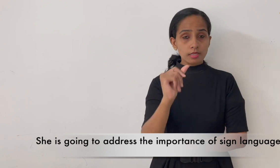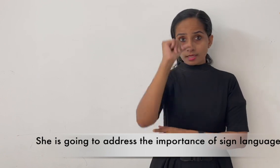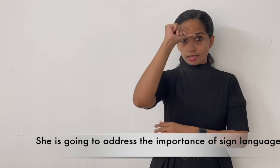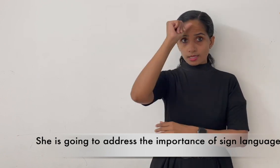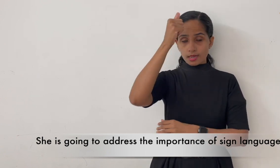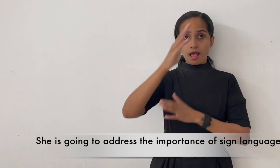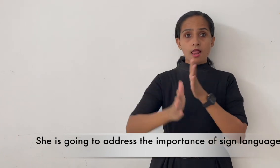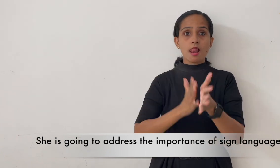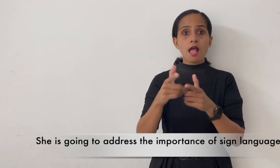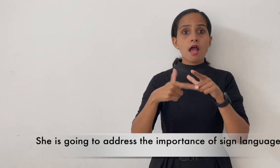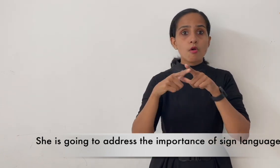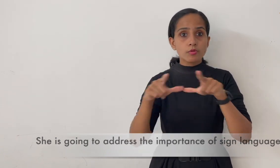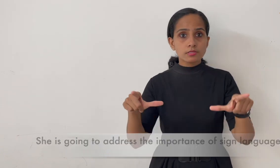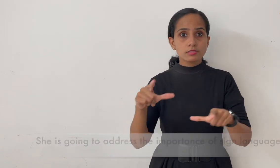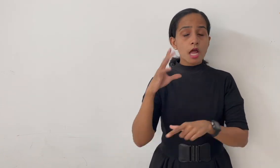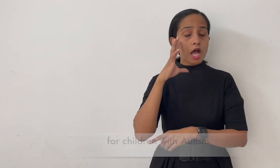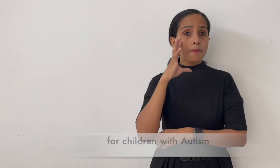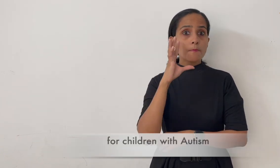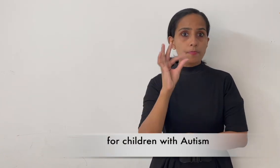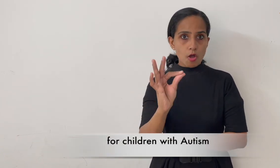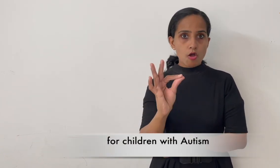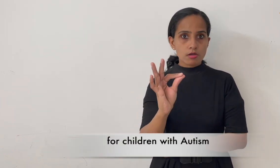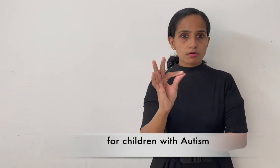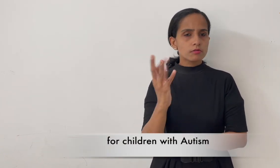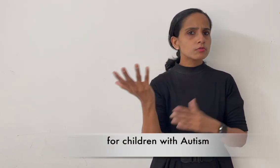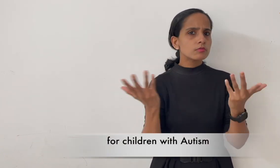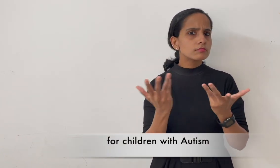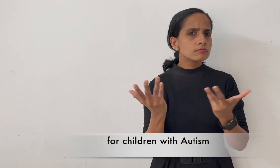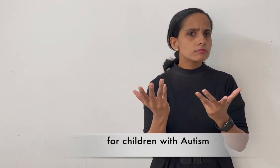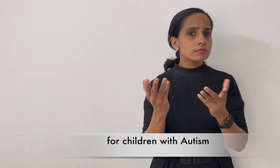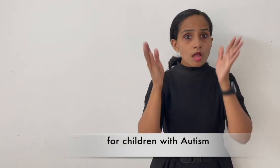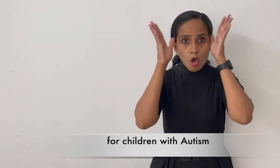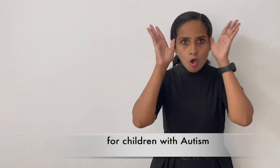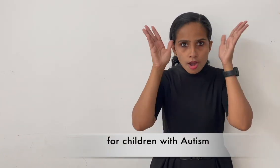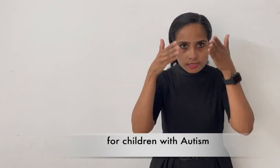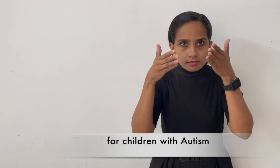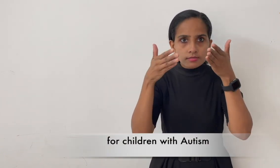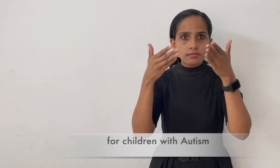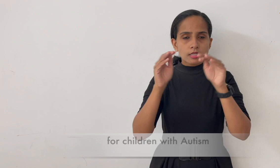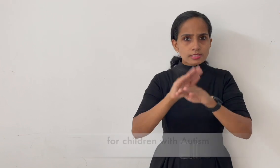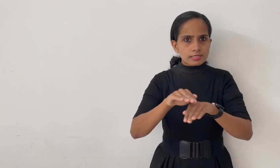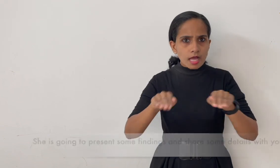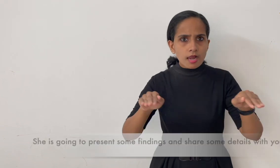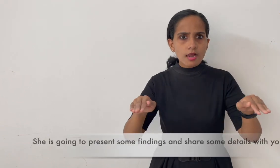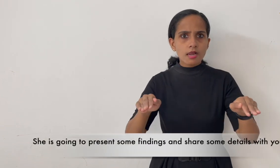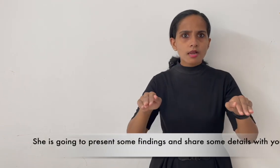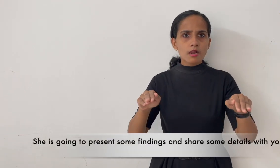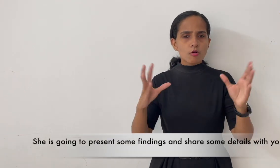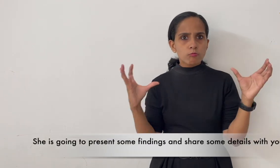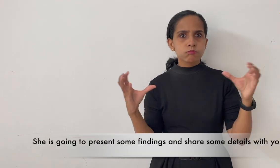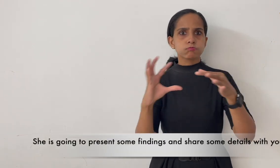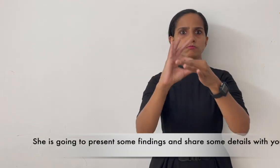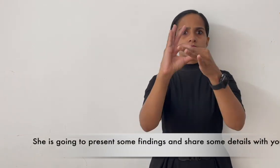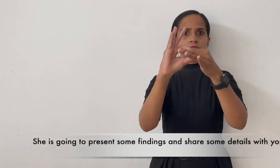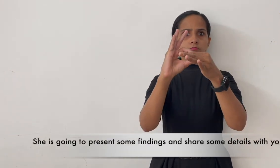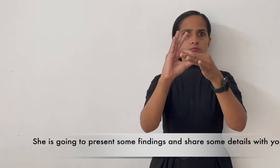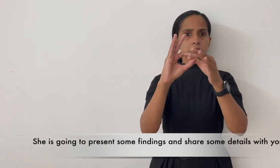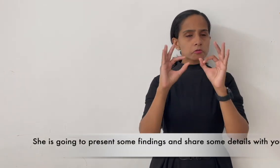importance of sign language for children with autism. She is going to present some